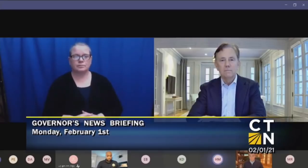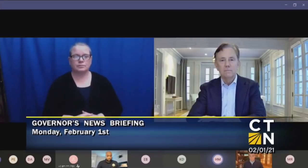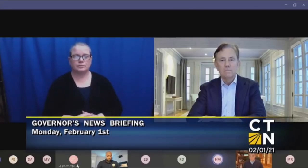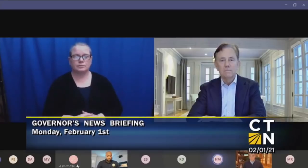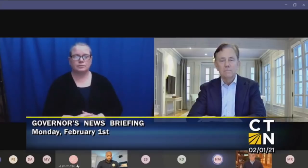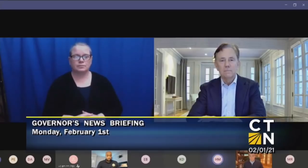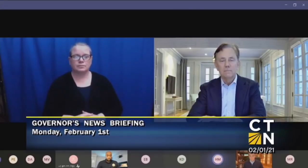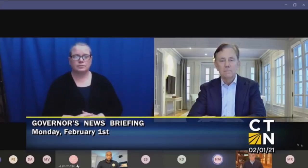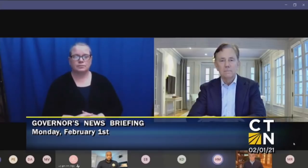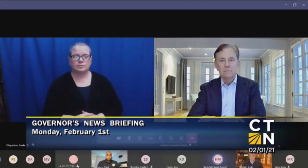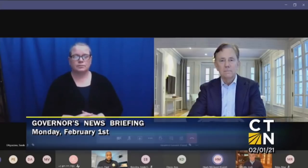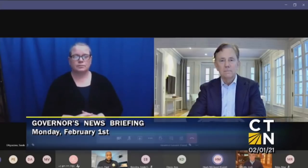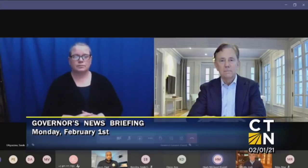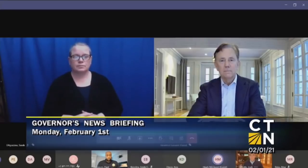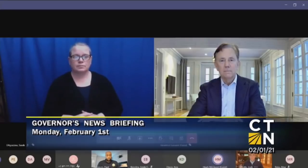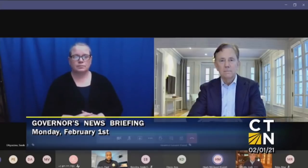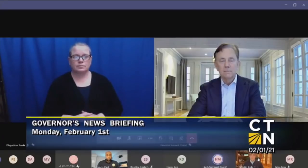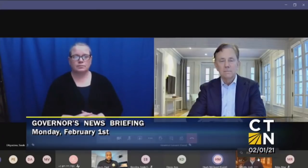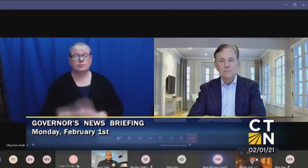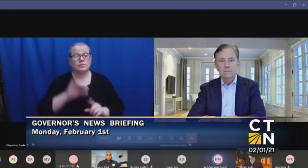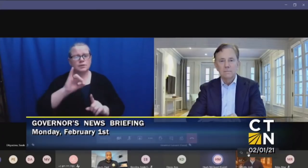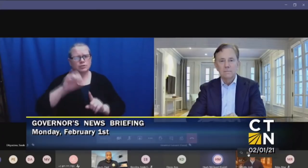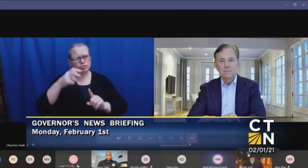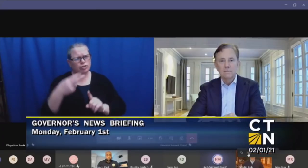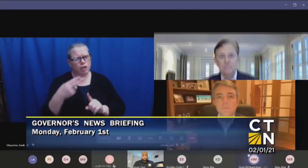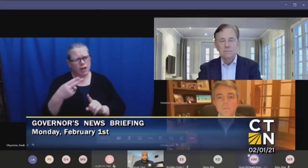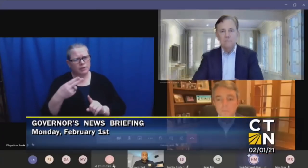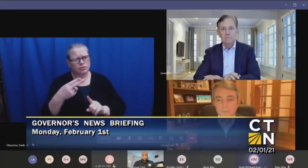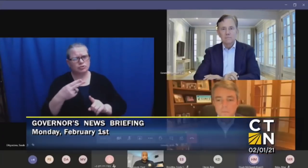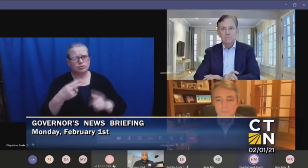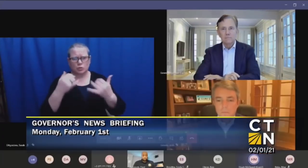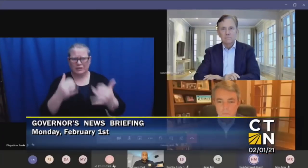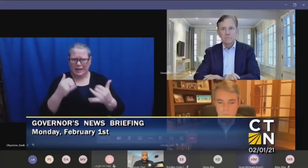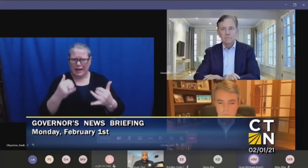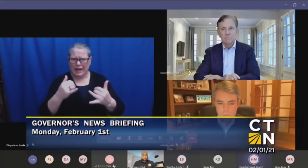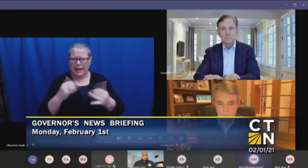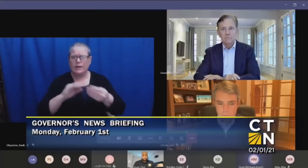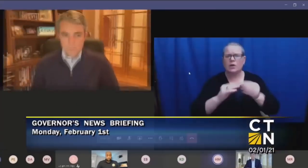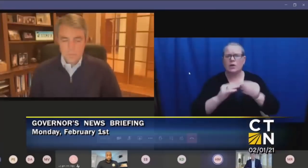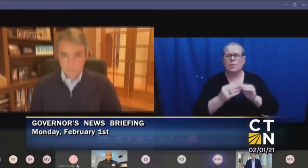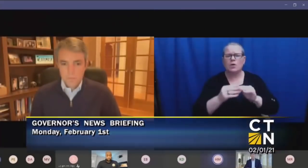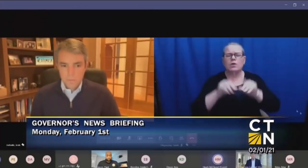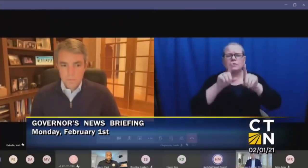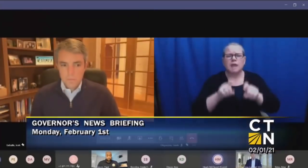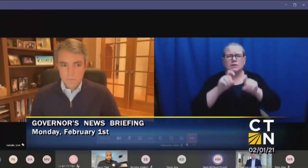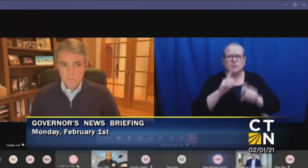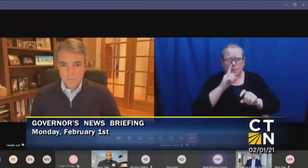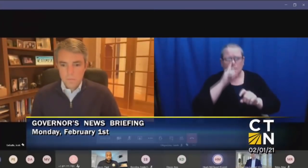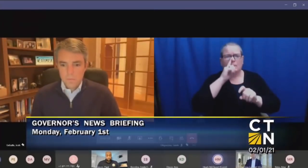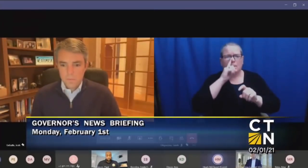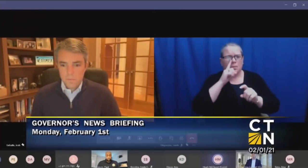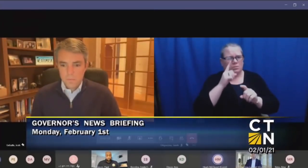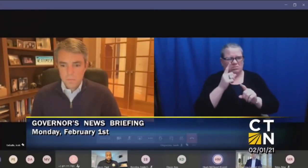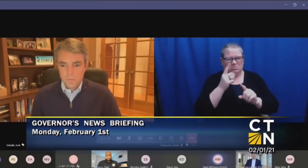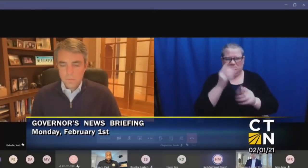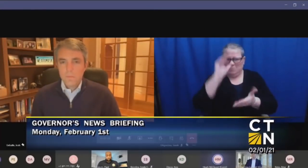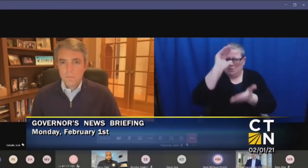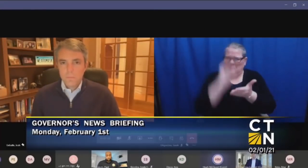Josh, presumably very few people are getting tested today. Are you guys releasing numbers tomorrow? What are we looking at